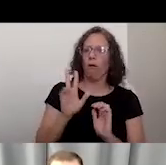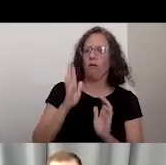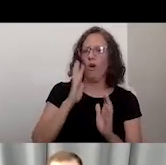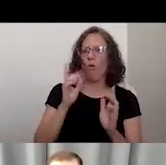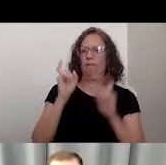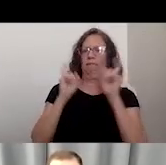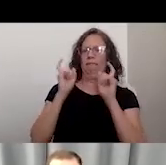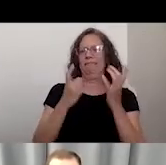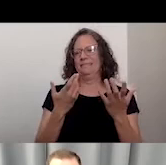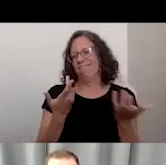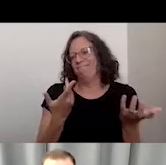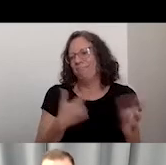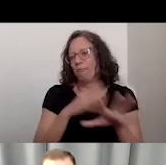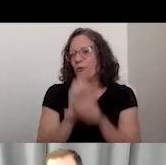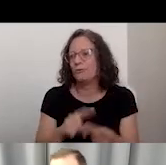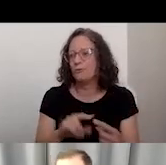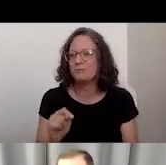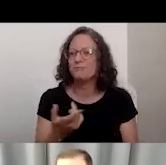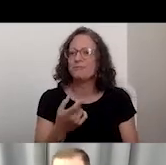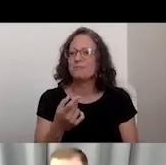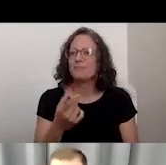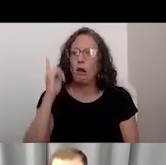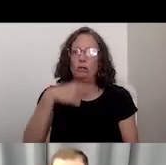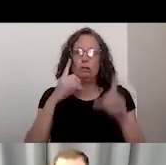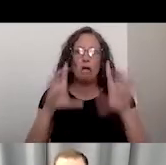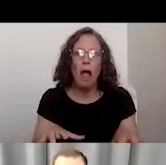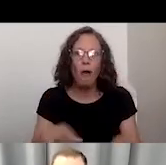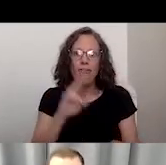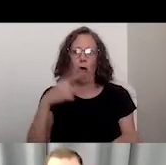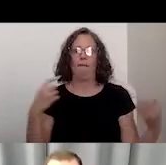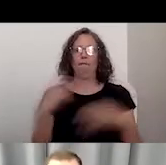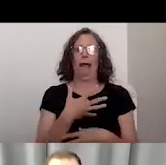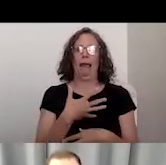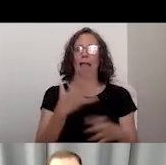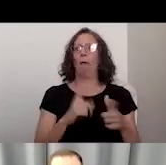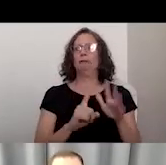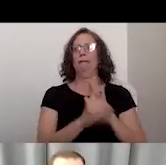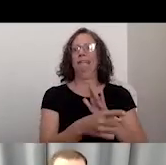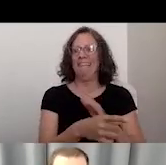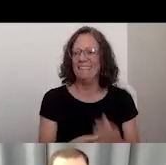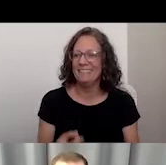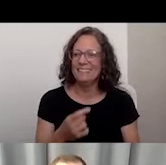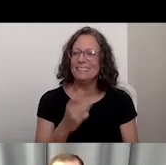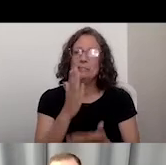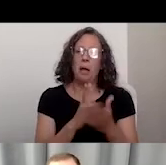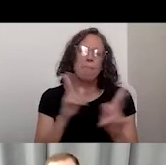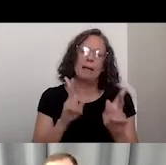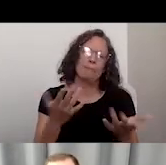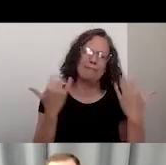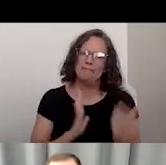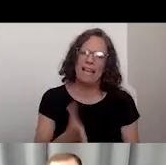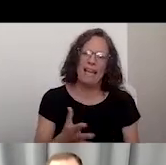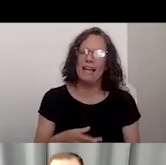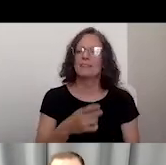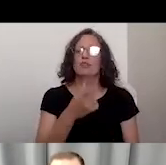a face. You know, when we say, oh, hi, I'm deaf, and they respond with a face, you know, they look shocked or they look frightened or whatever, you know